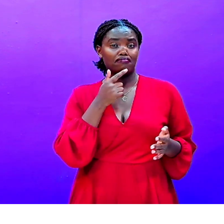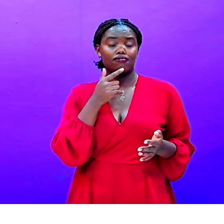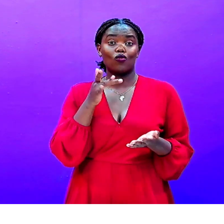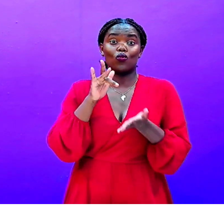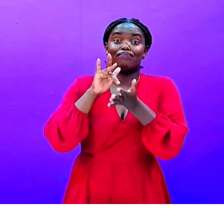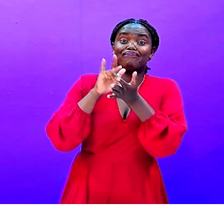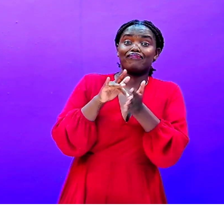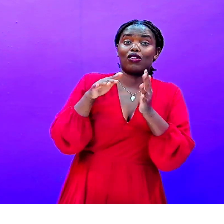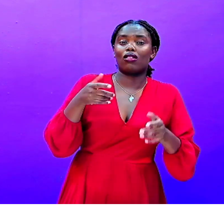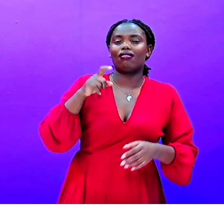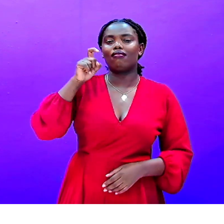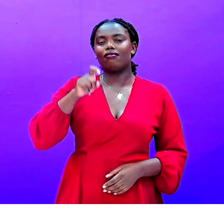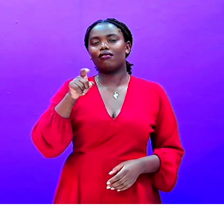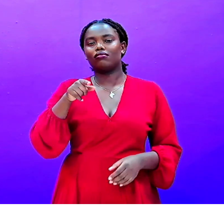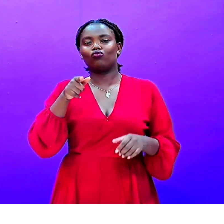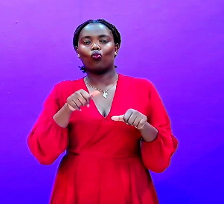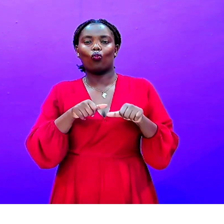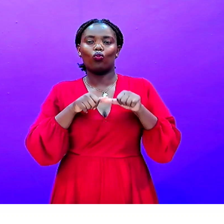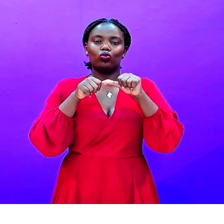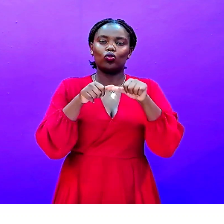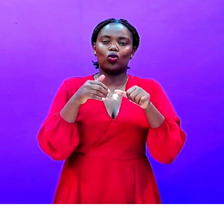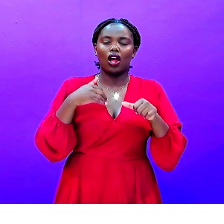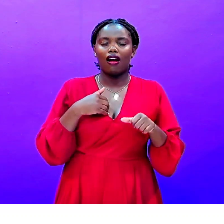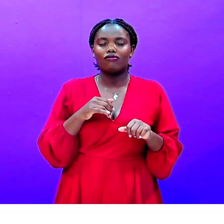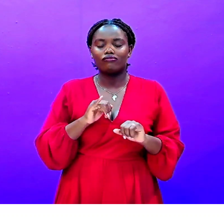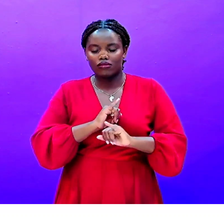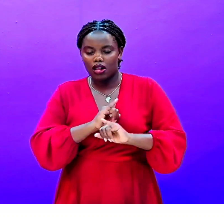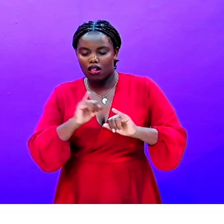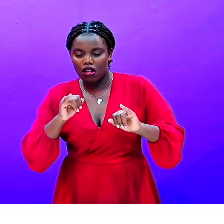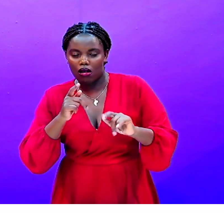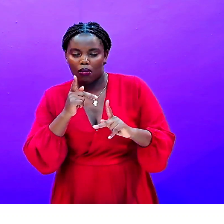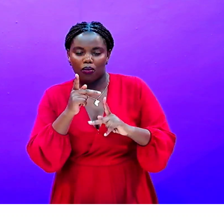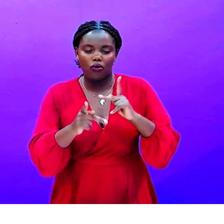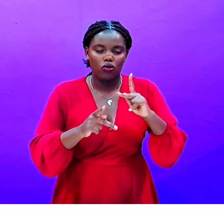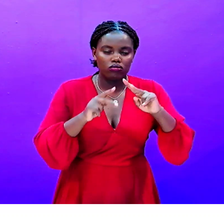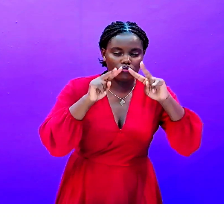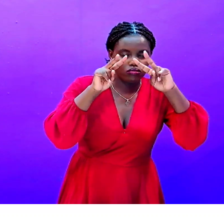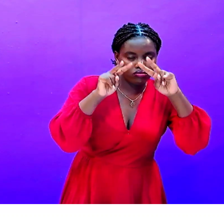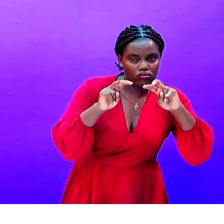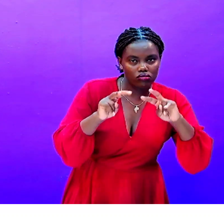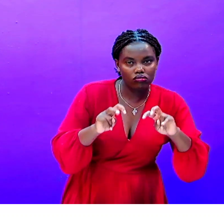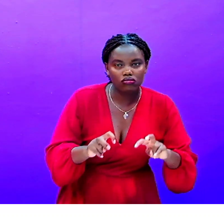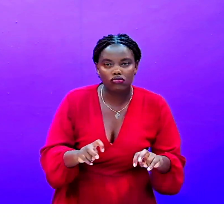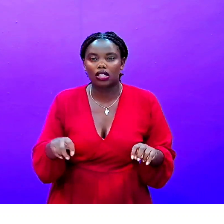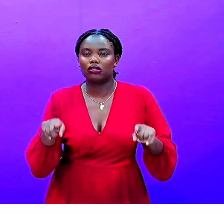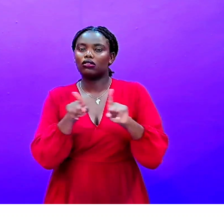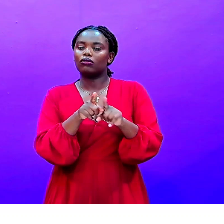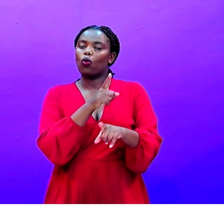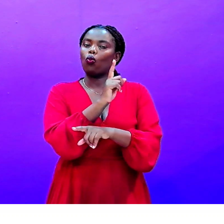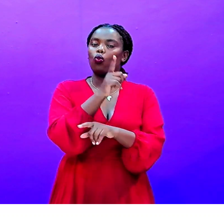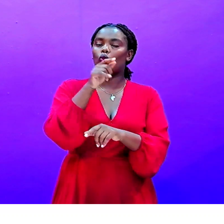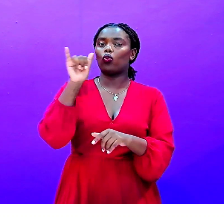Kaluma emphasized the need to uphold due process and warned against letting